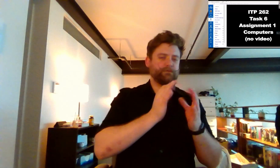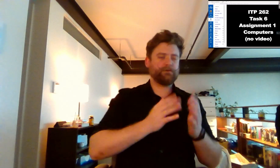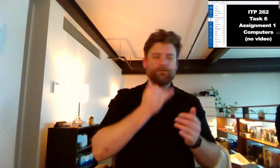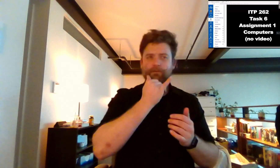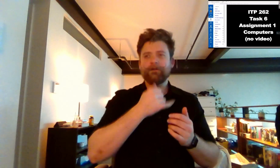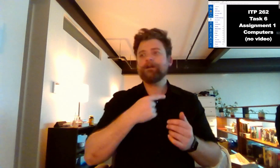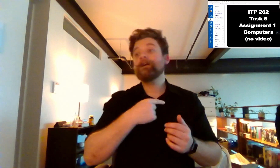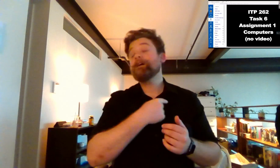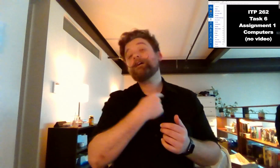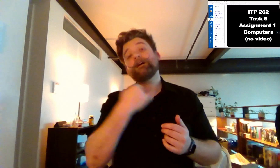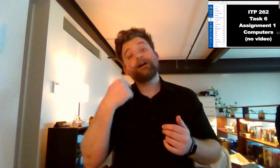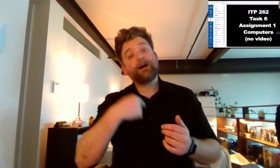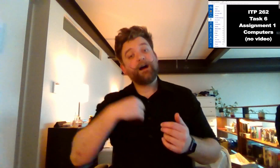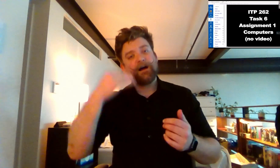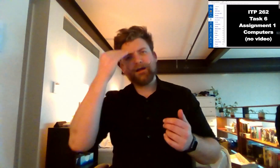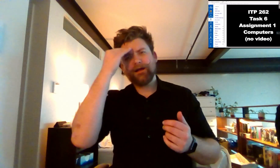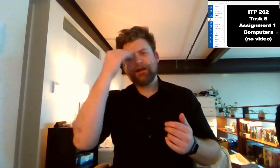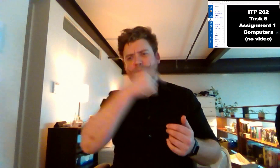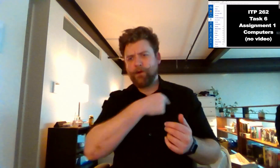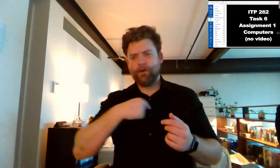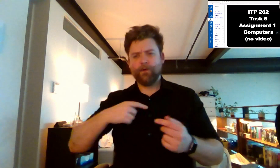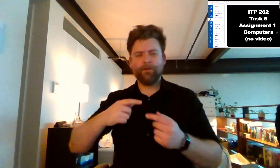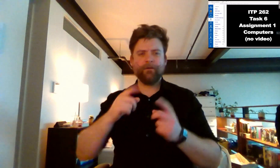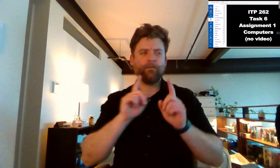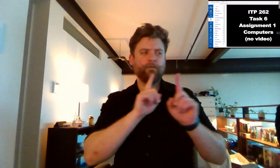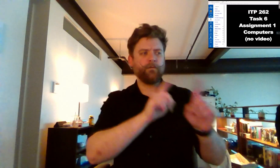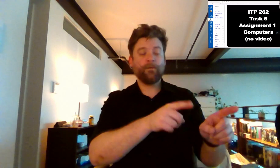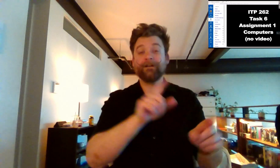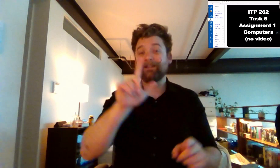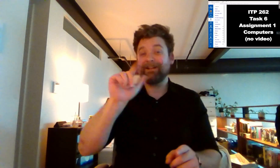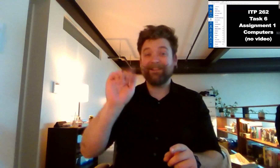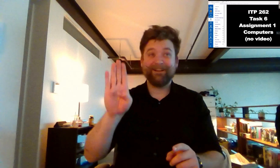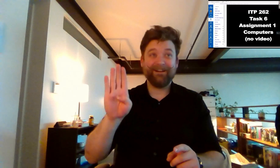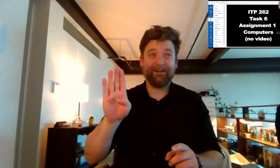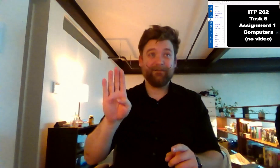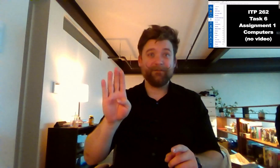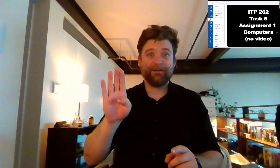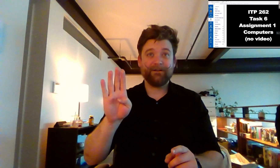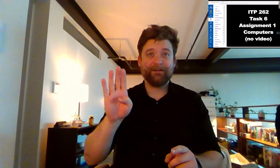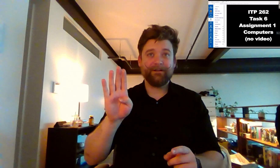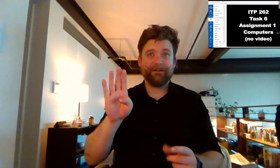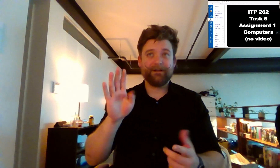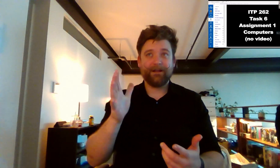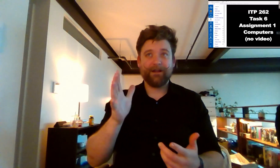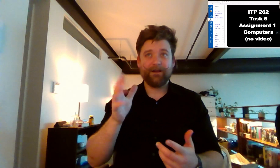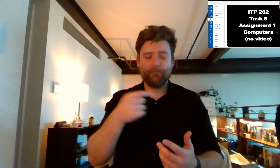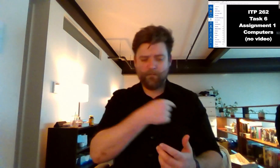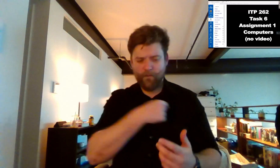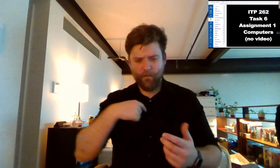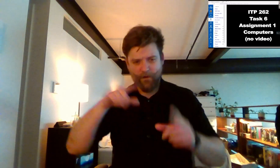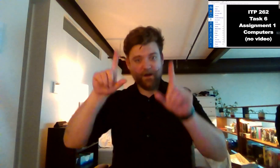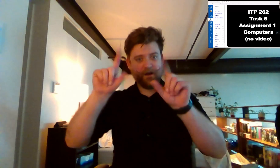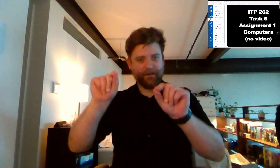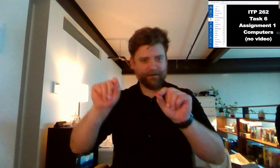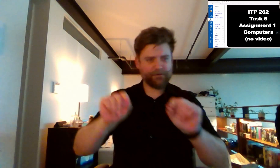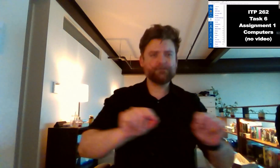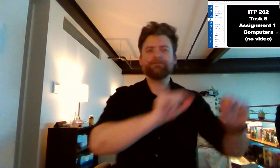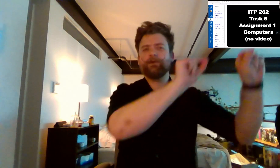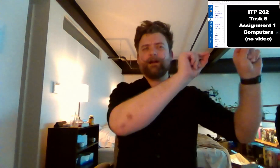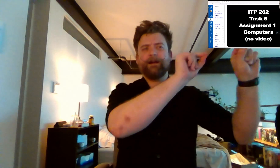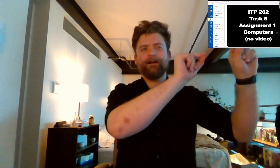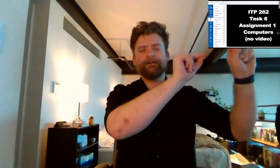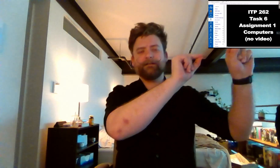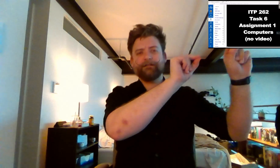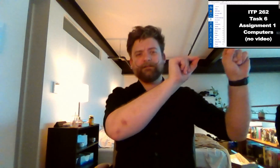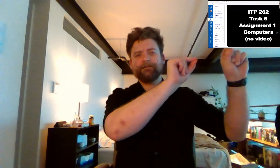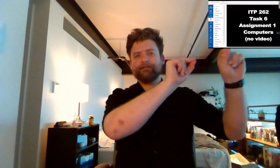problems. We'll show you again when we go in how to drag the folder, the document, and get the document